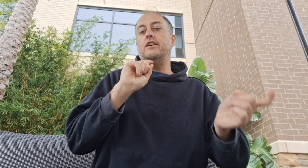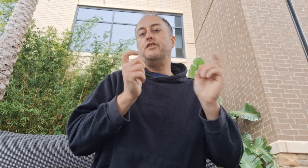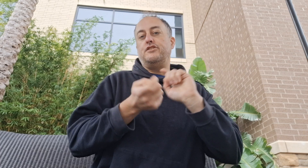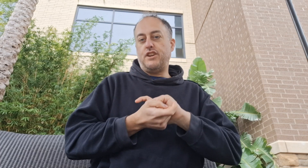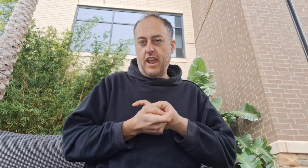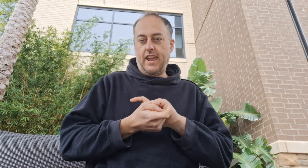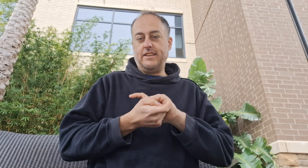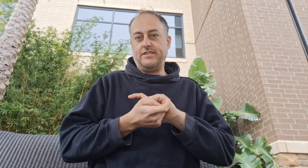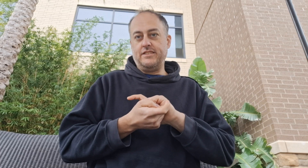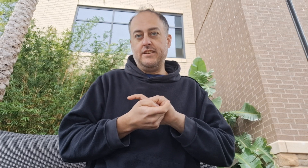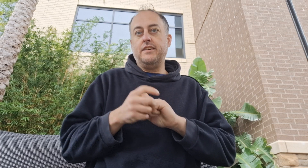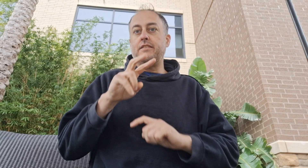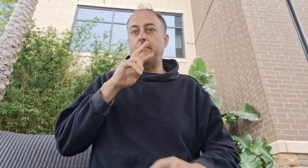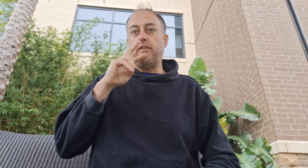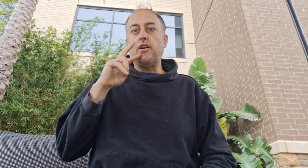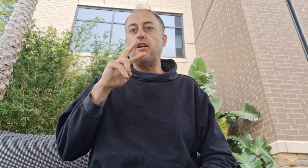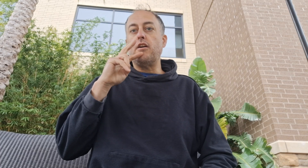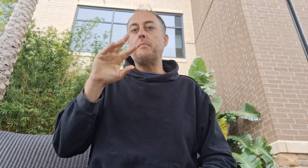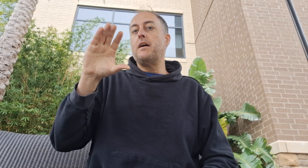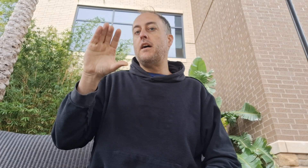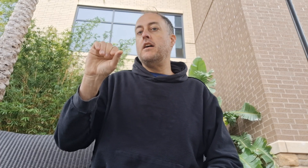to change the verb